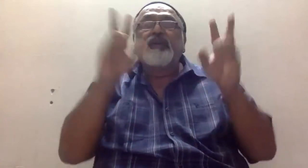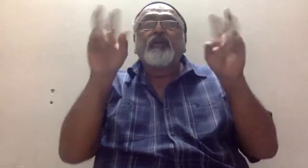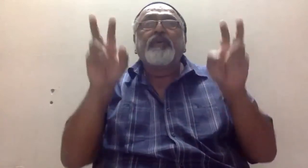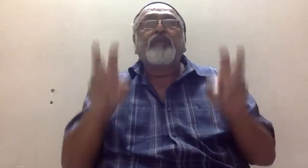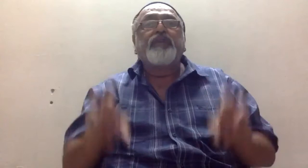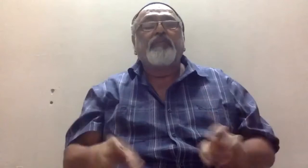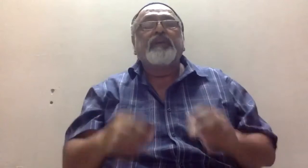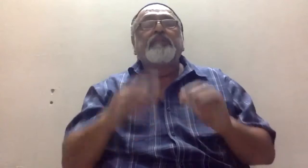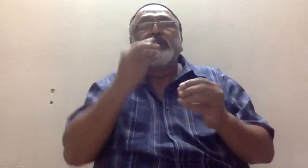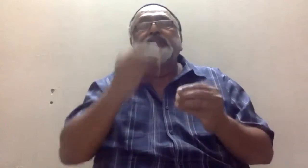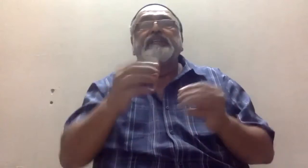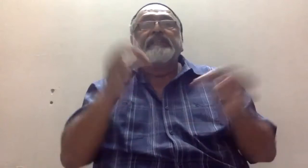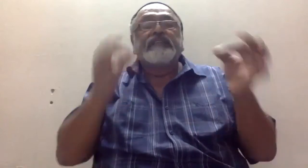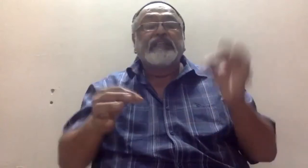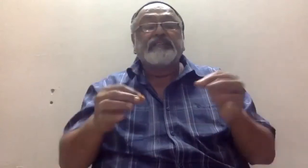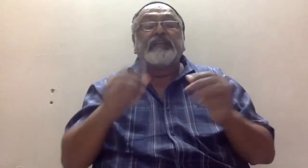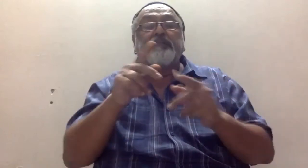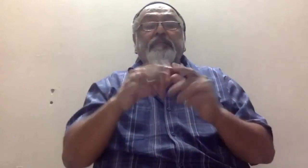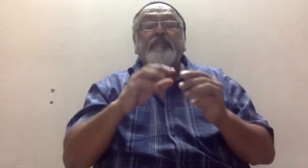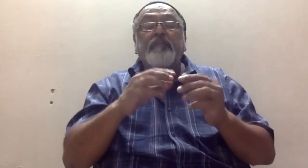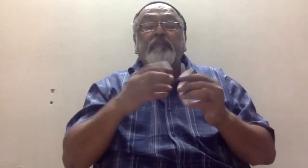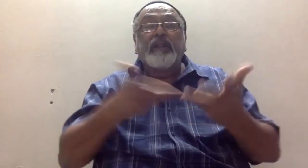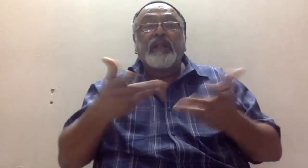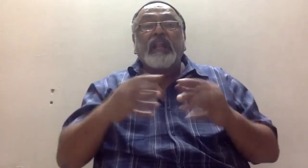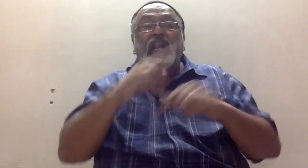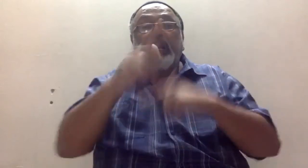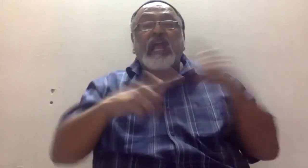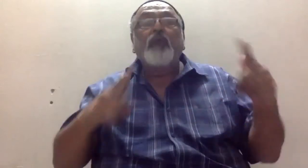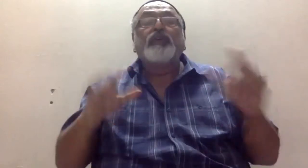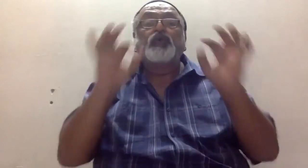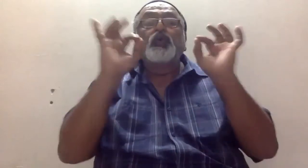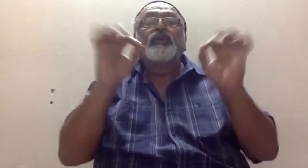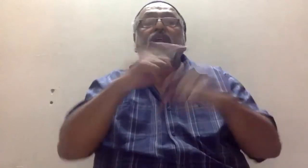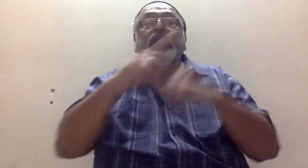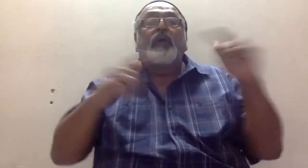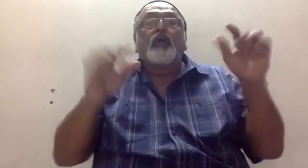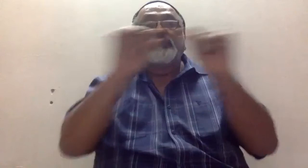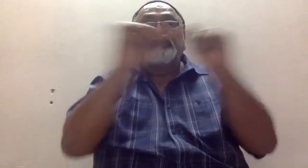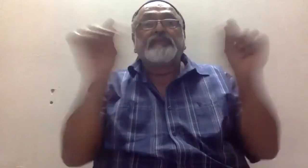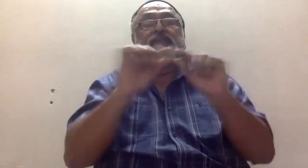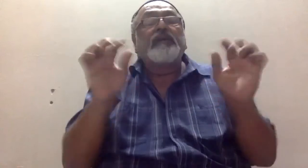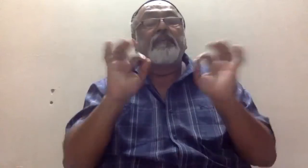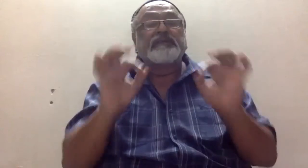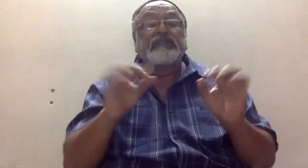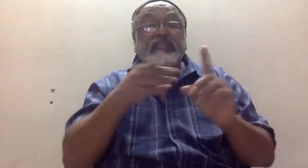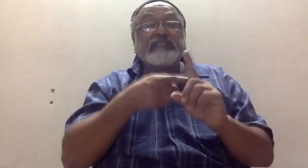more politically correct and use right terminologies, because what terminologies they use can impact how people